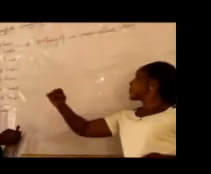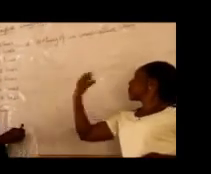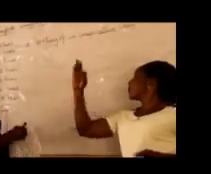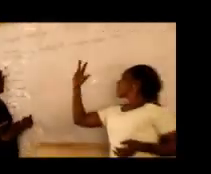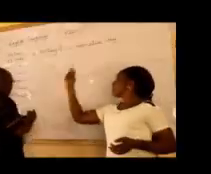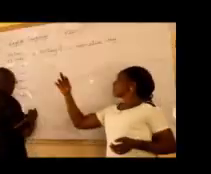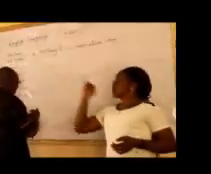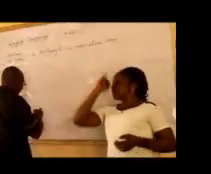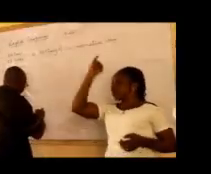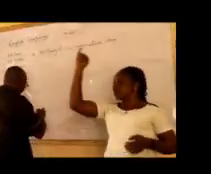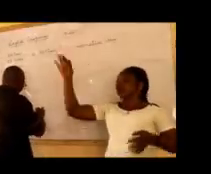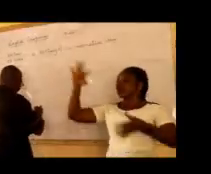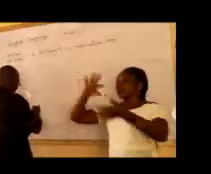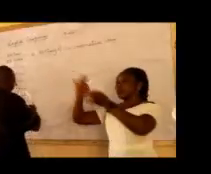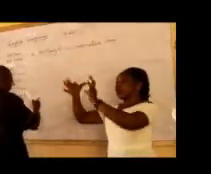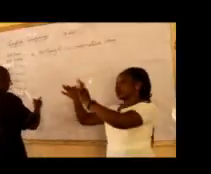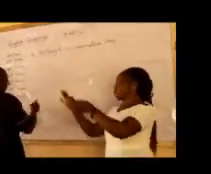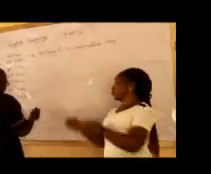The second one,